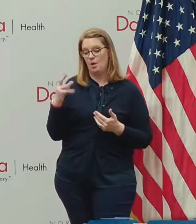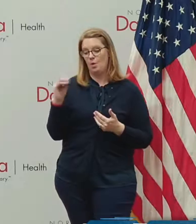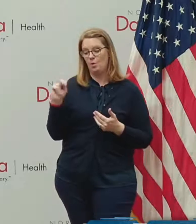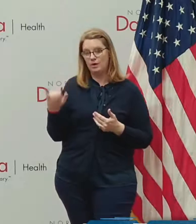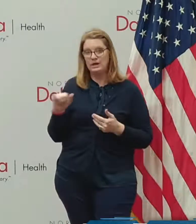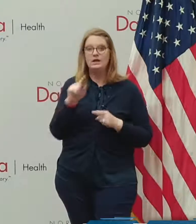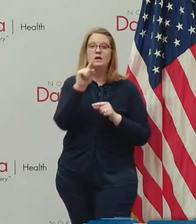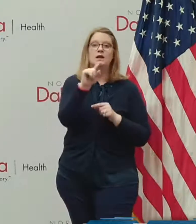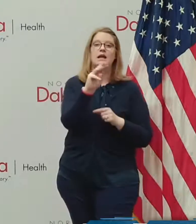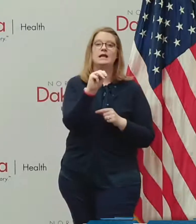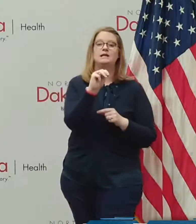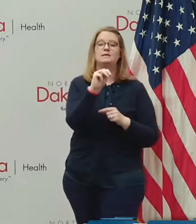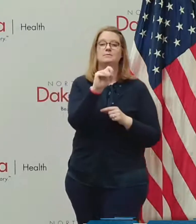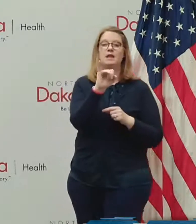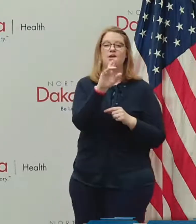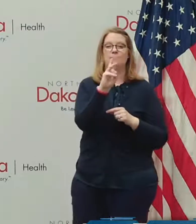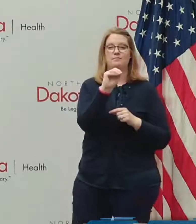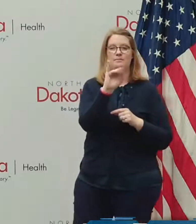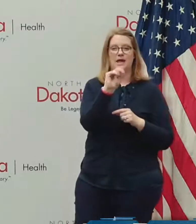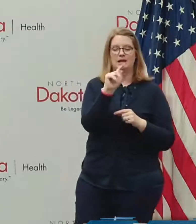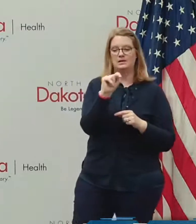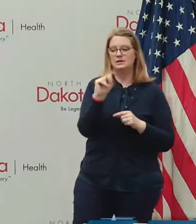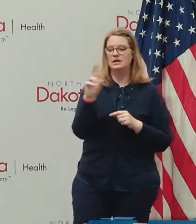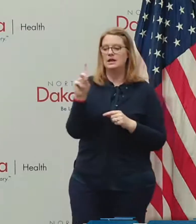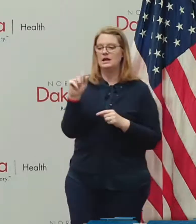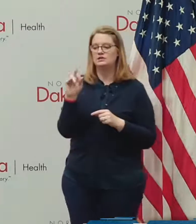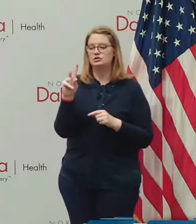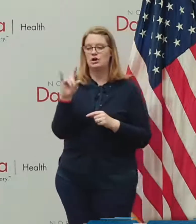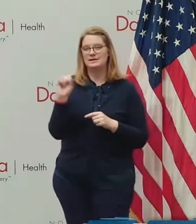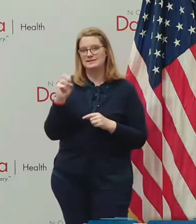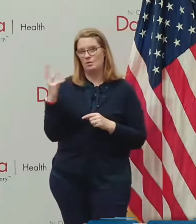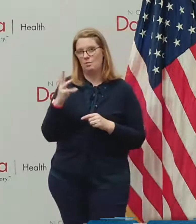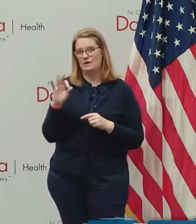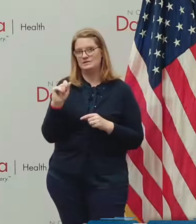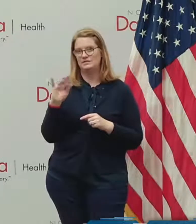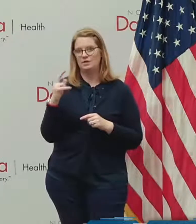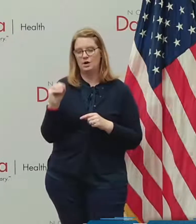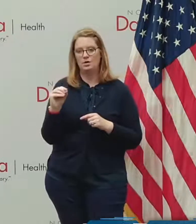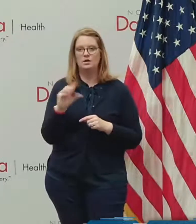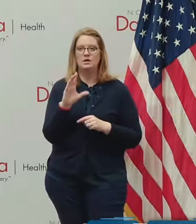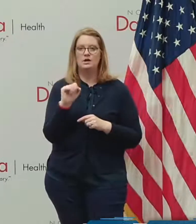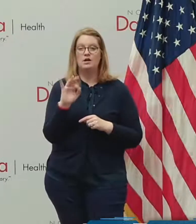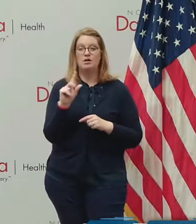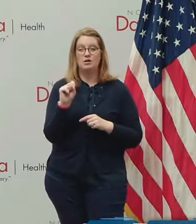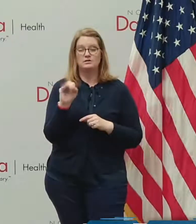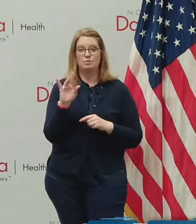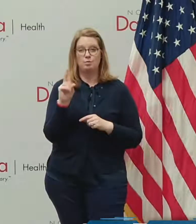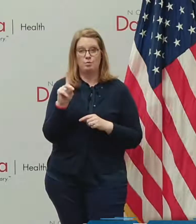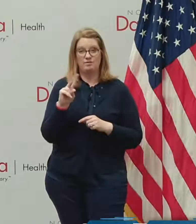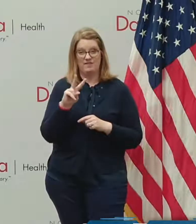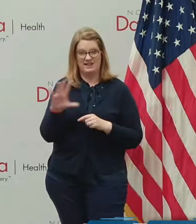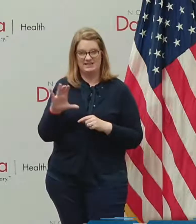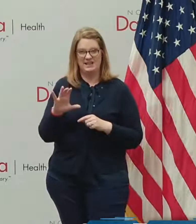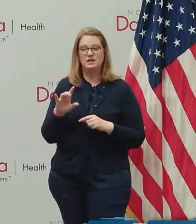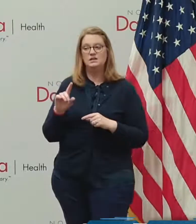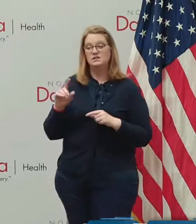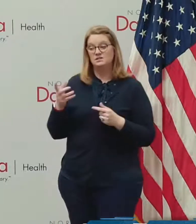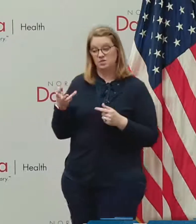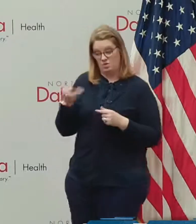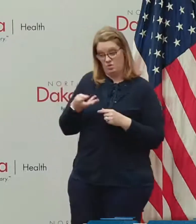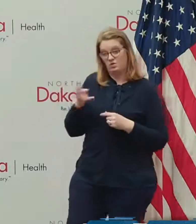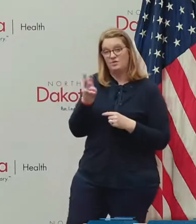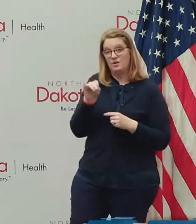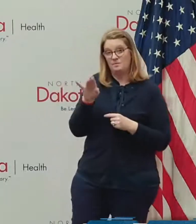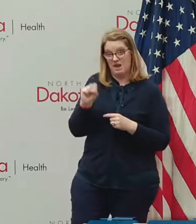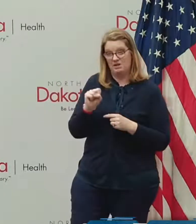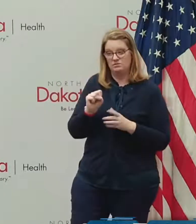City Commission of Minot, Mayor Dardis and the City Commission of West Fargo, and Mayor Carlsruhe in Valley City, all taking actions